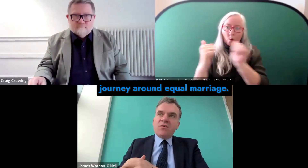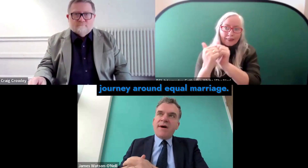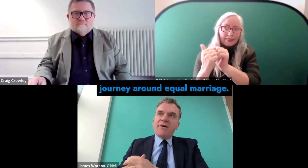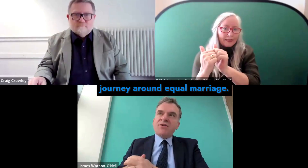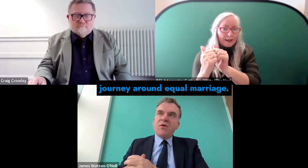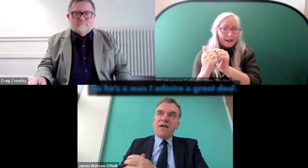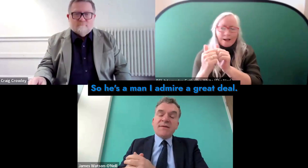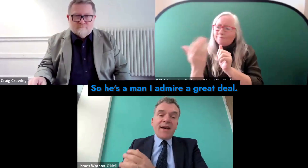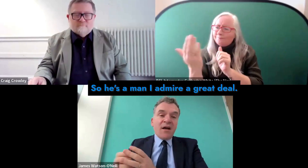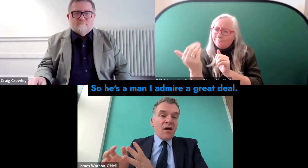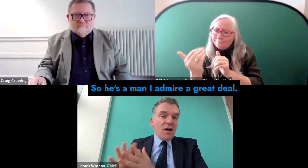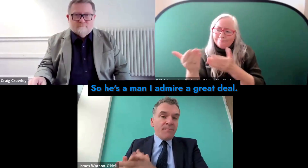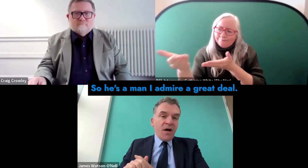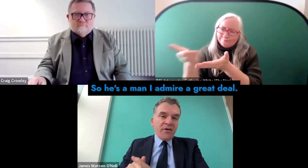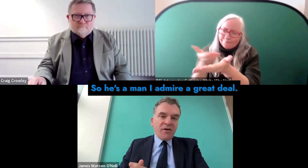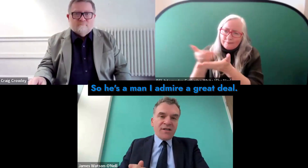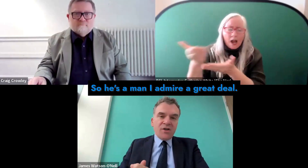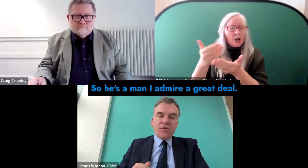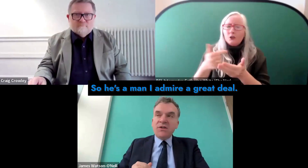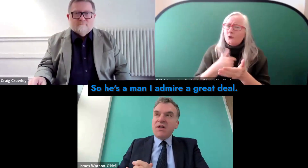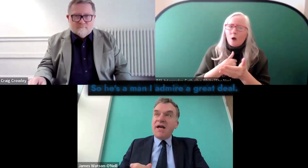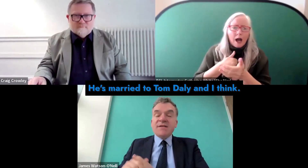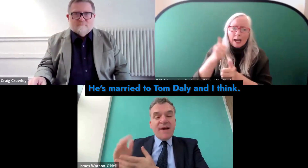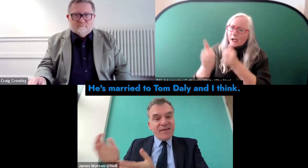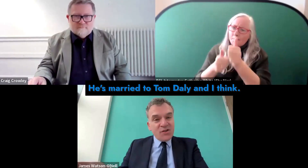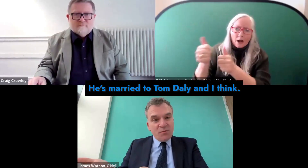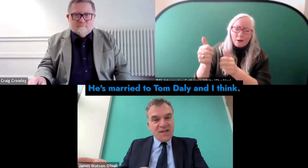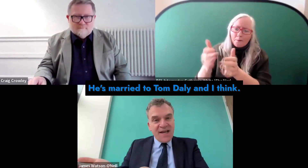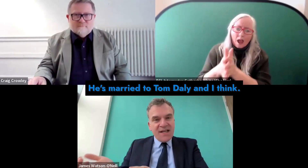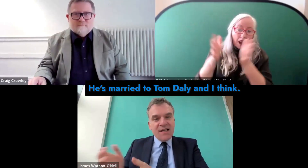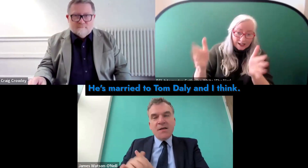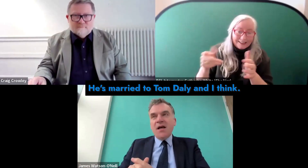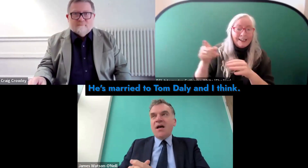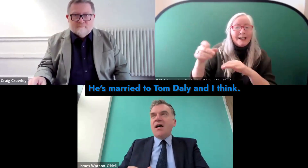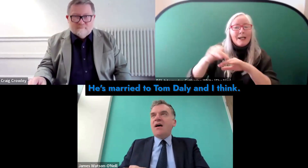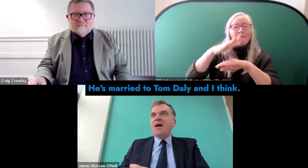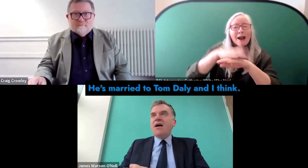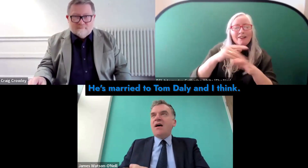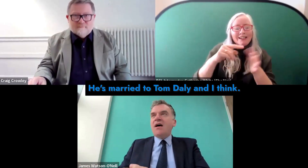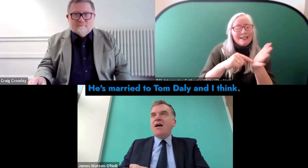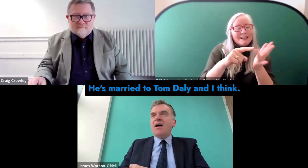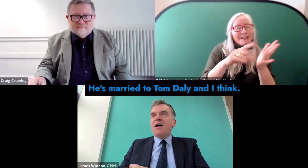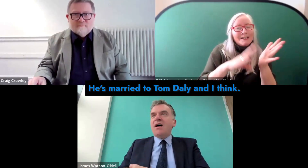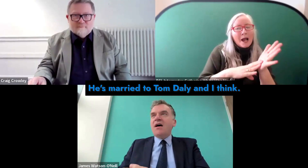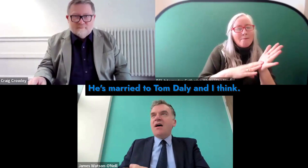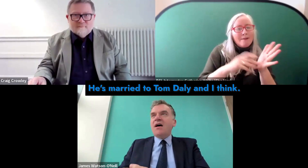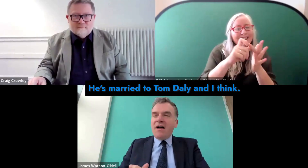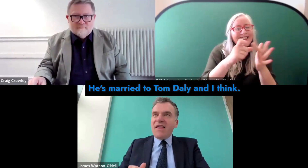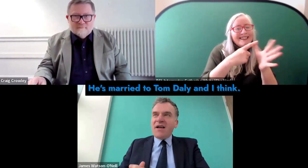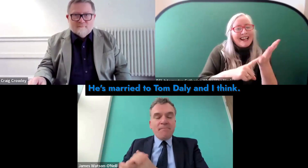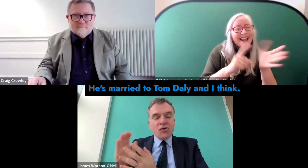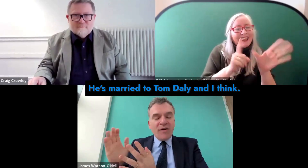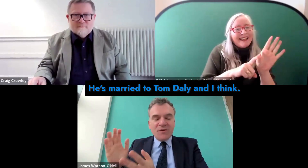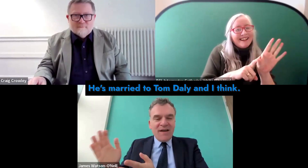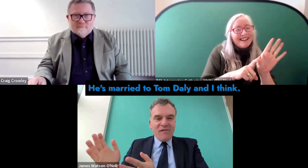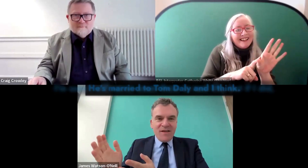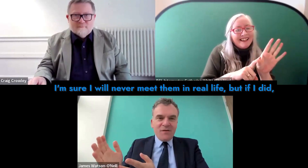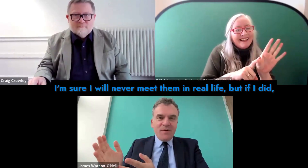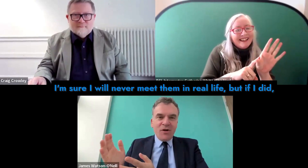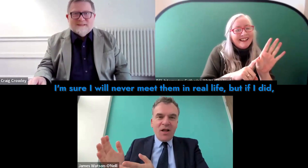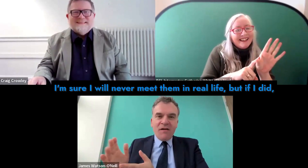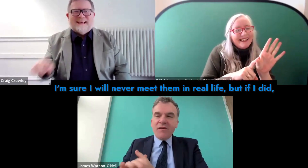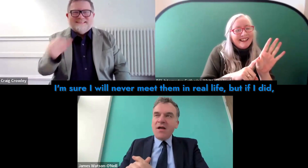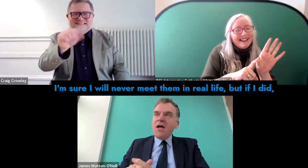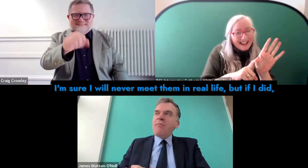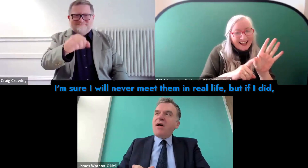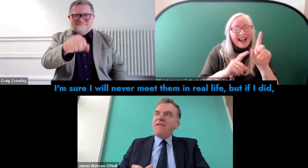journey around equal marriage. So he's a man I admire a great deal. He's married to Tom Daly, and I think I'm